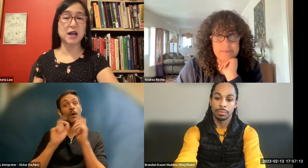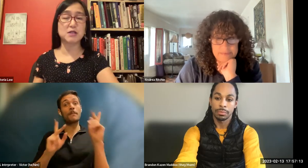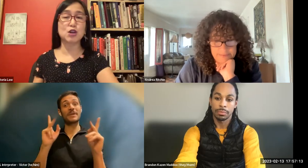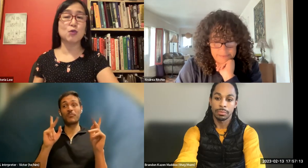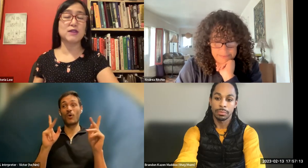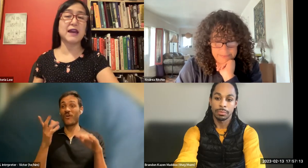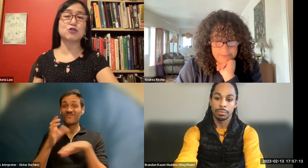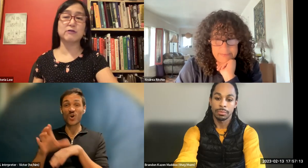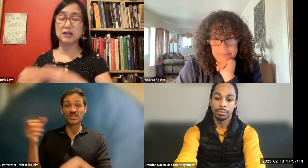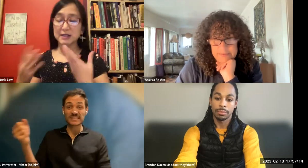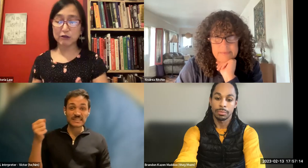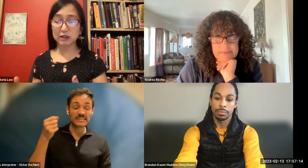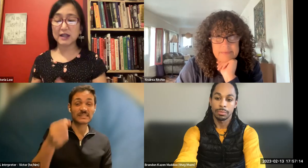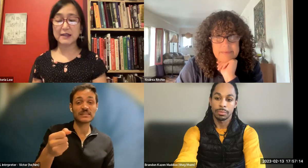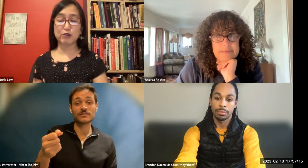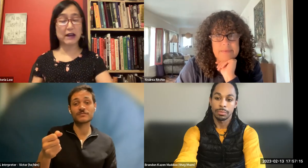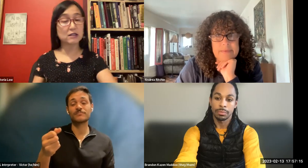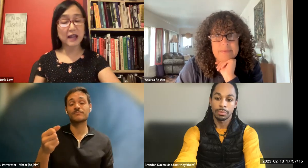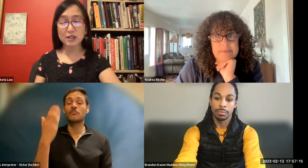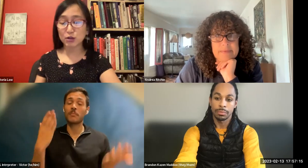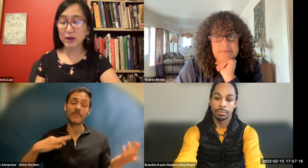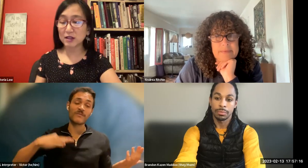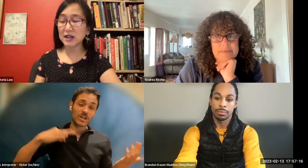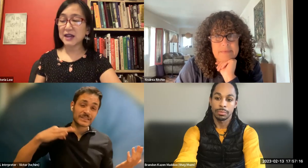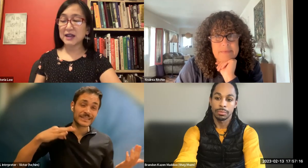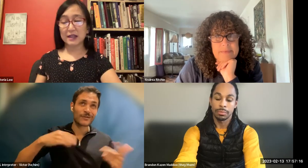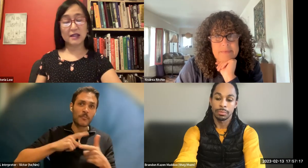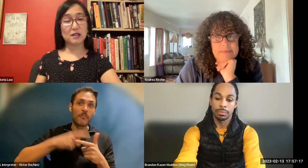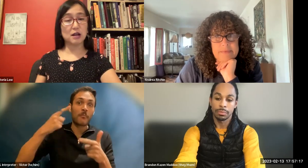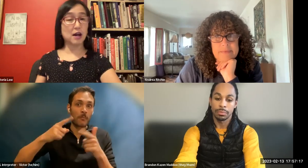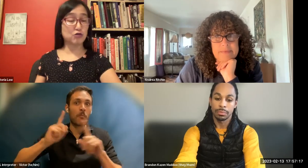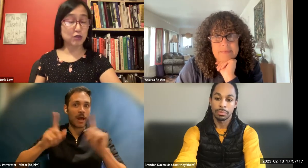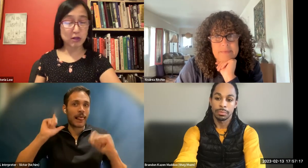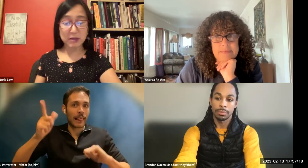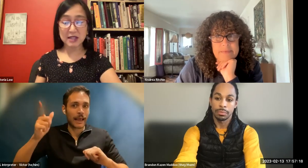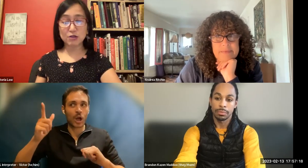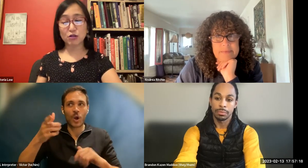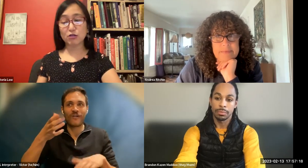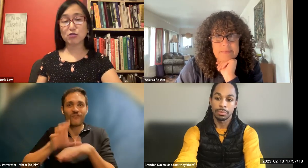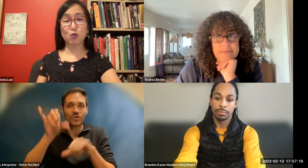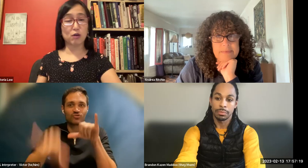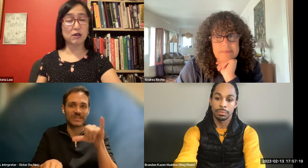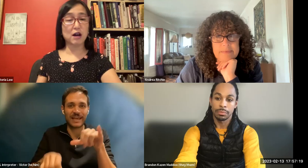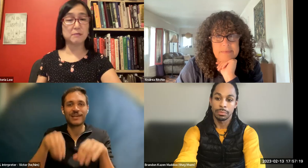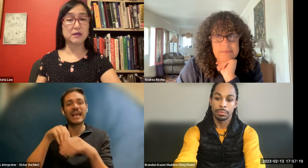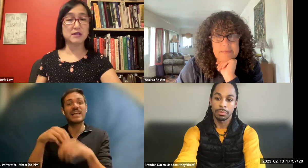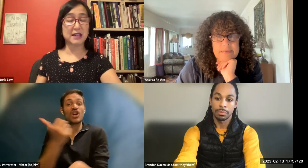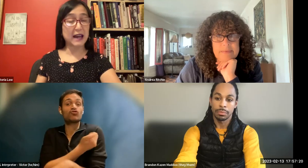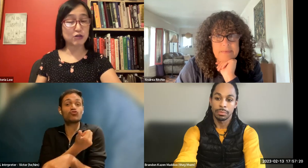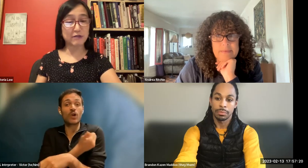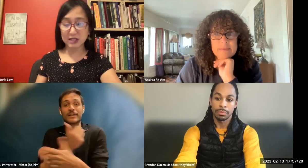or sometimes when they enter voluntarily and then are held against their will in drug treatment centers